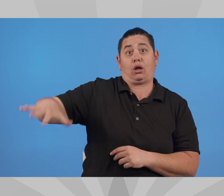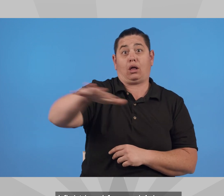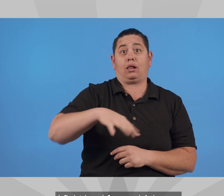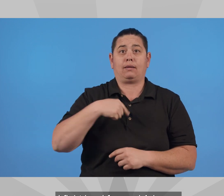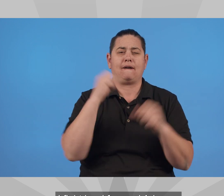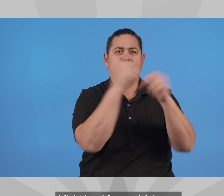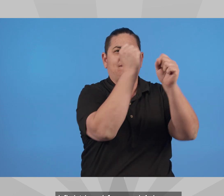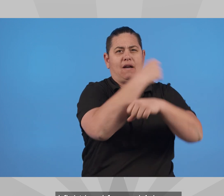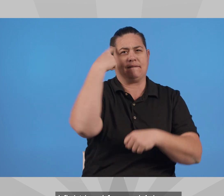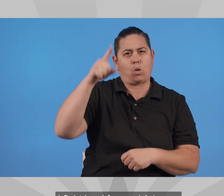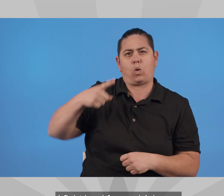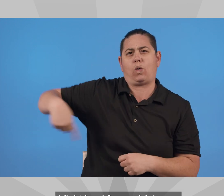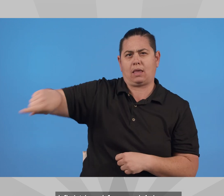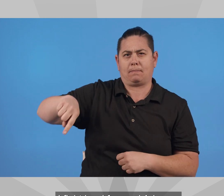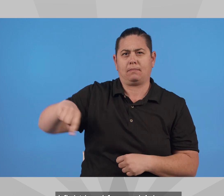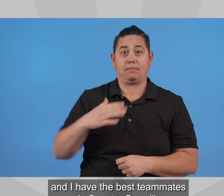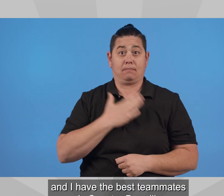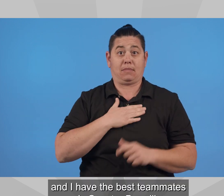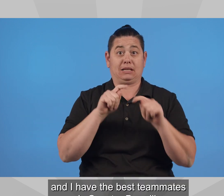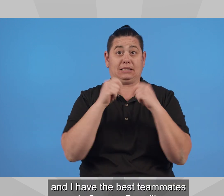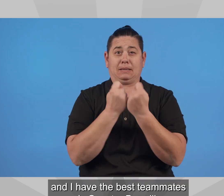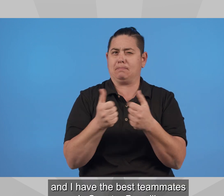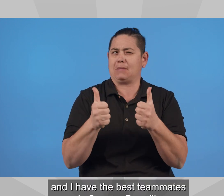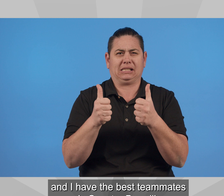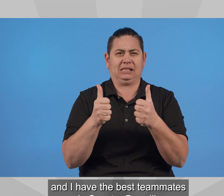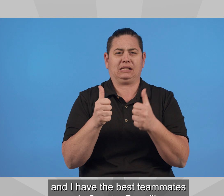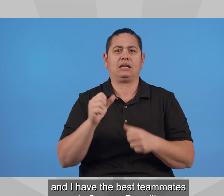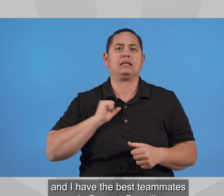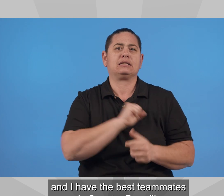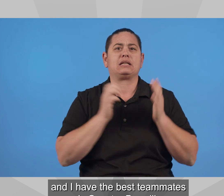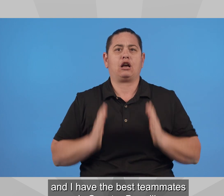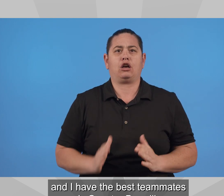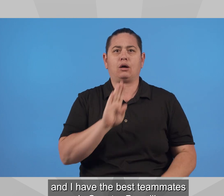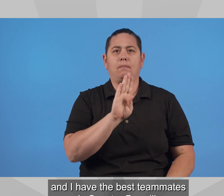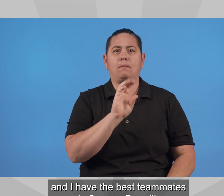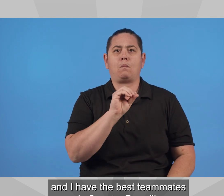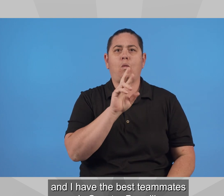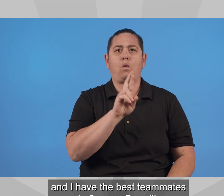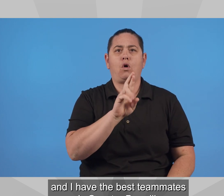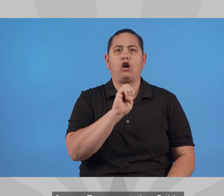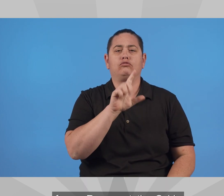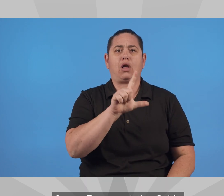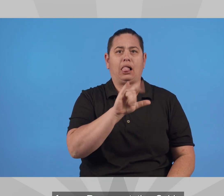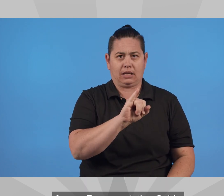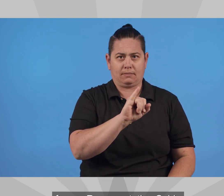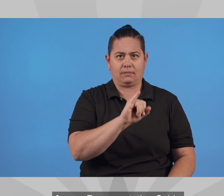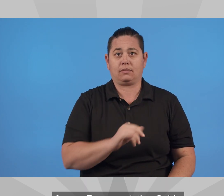I fight hard for rural Arizona, and I have the best teammates in Senator Borelli, former Representative